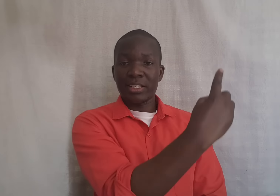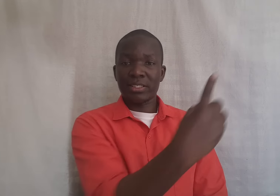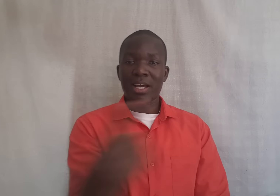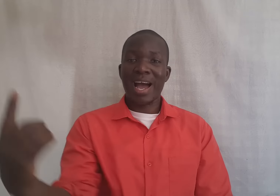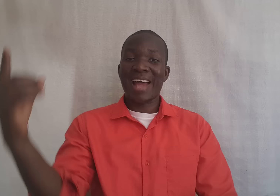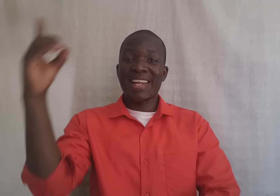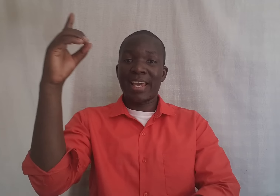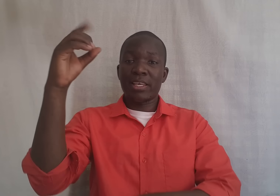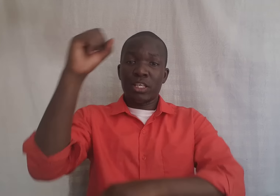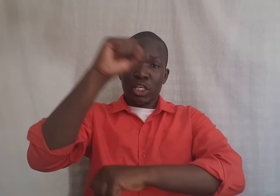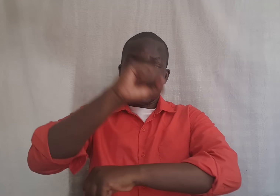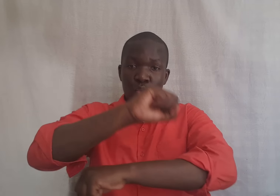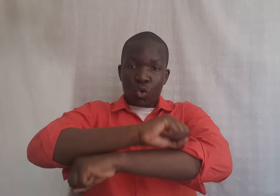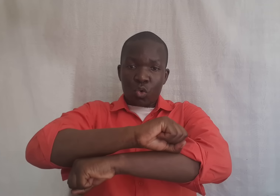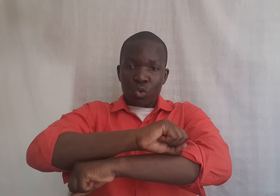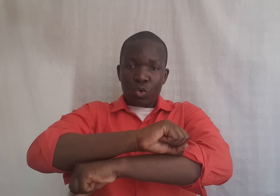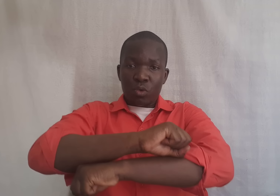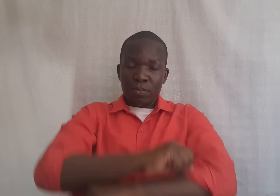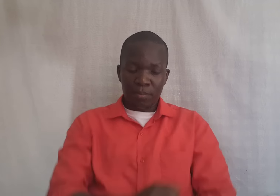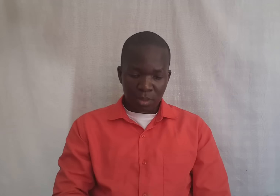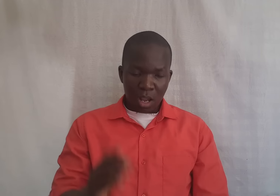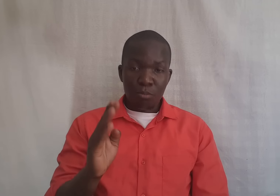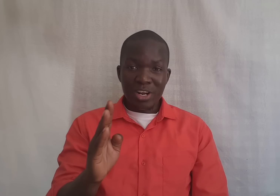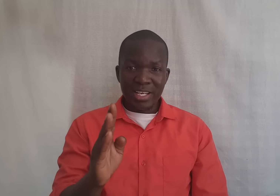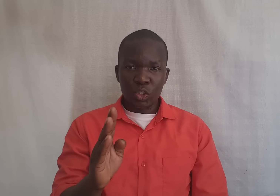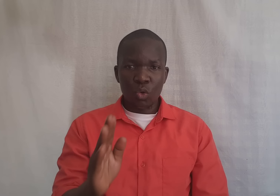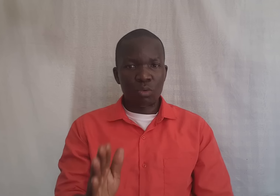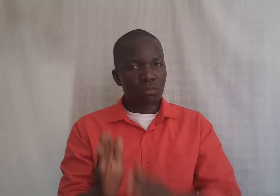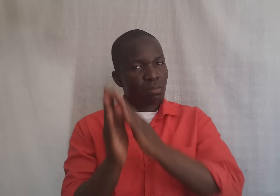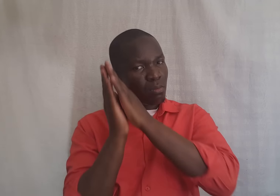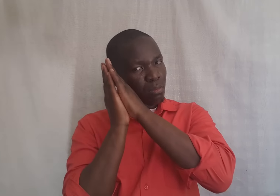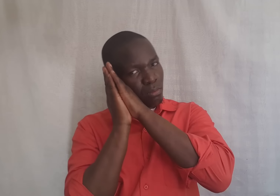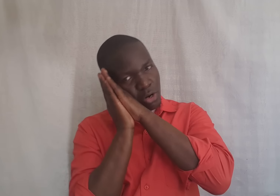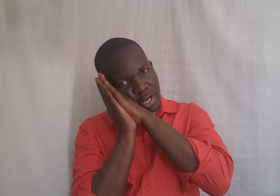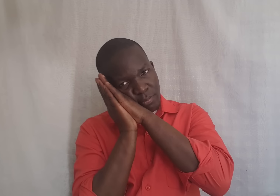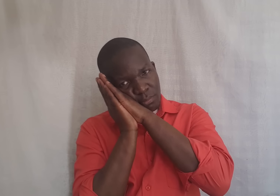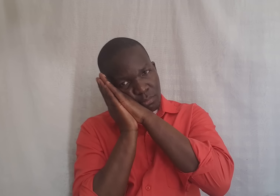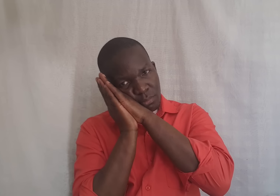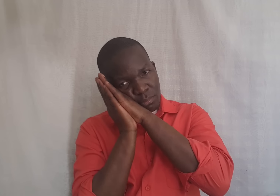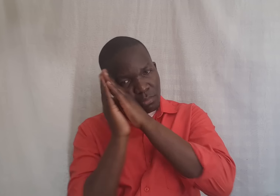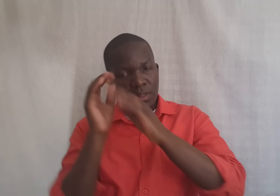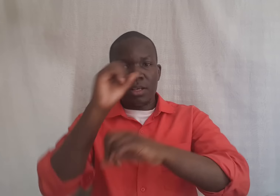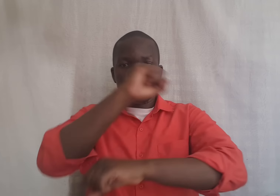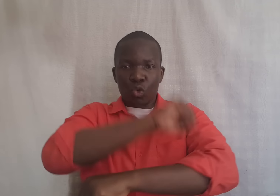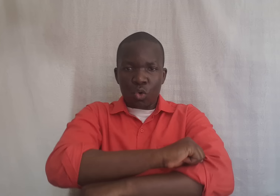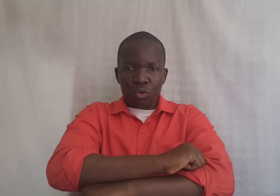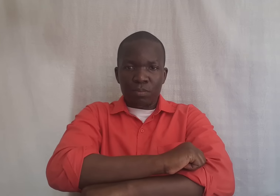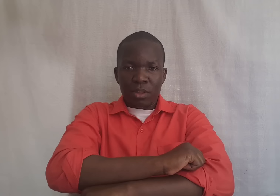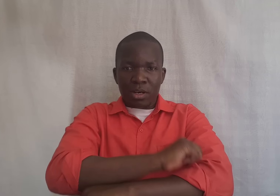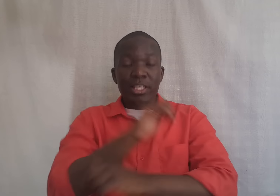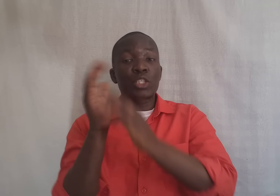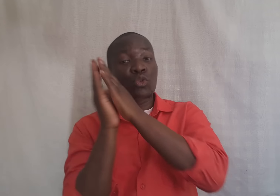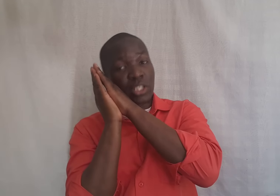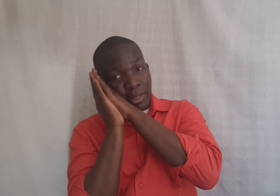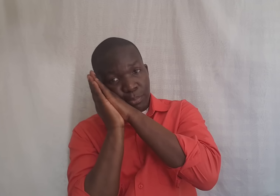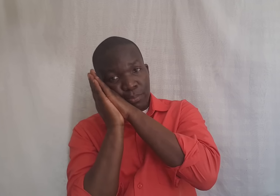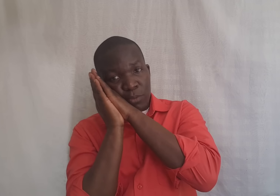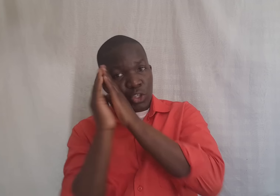is a day school. Boarding school. Boarding school. This is to sleep. So